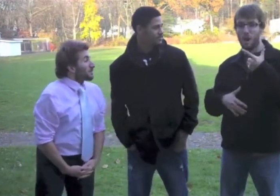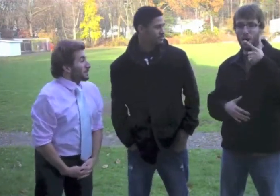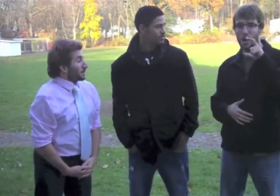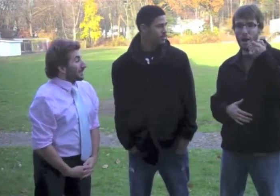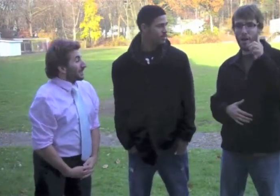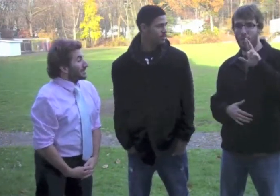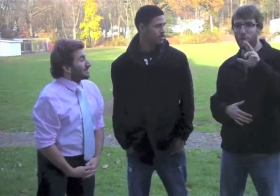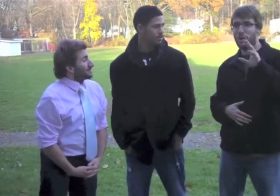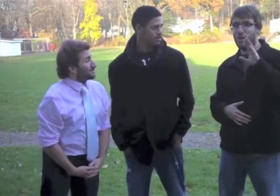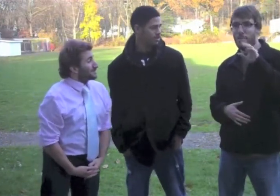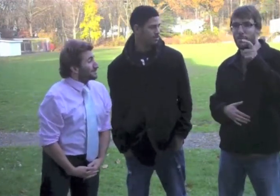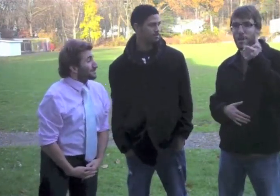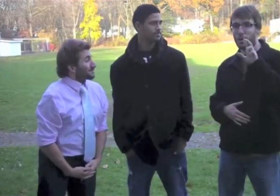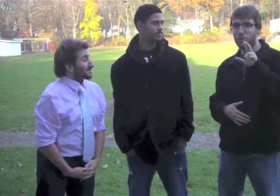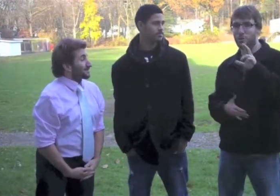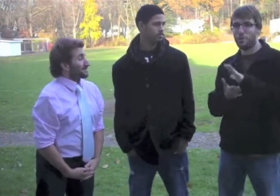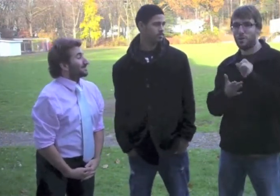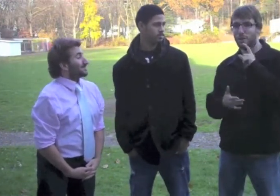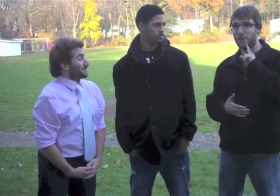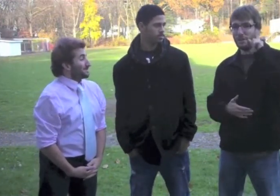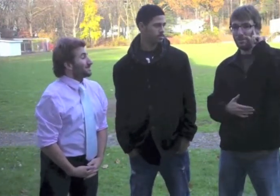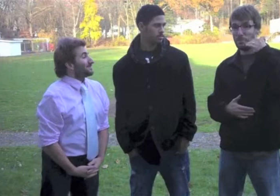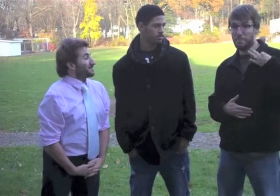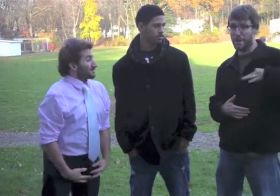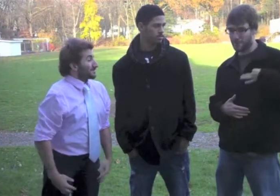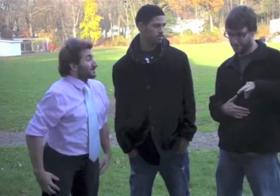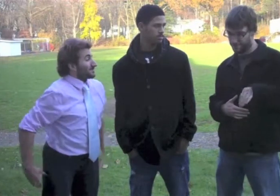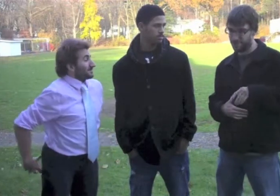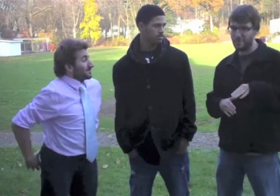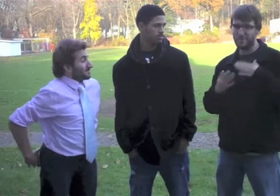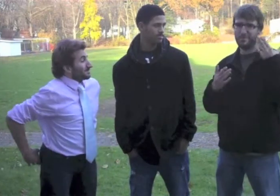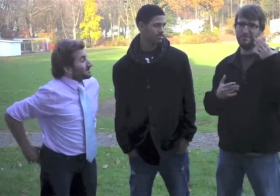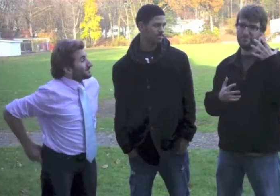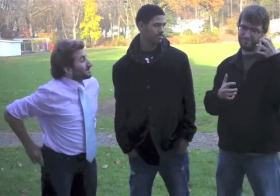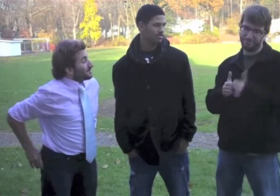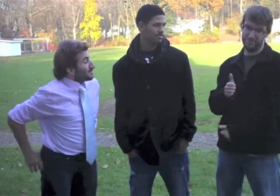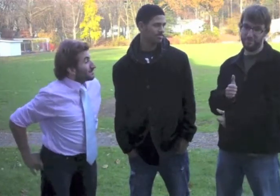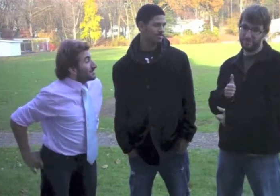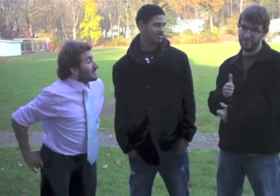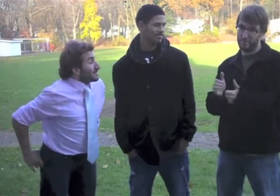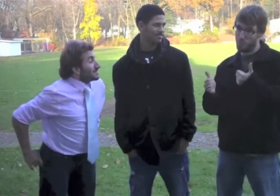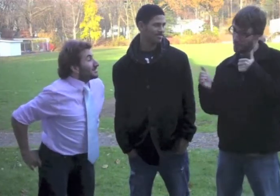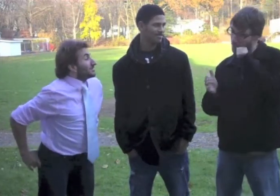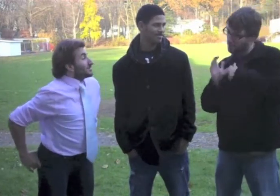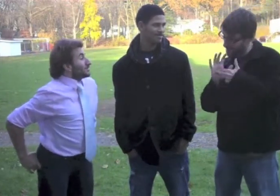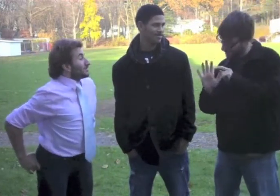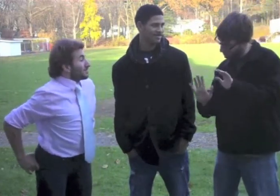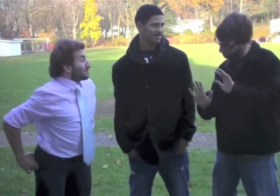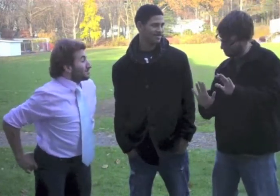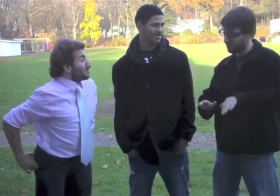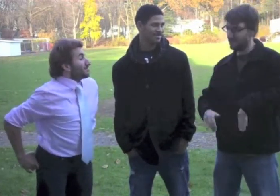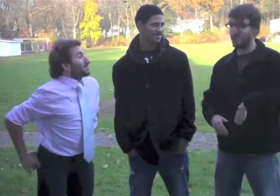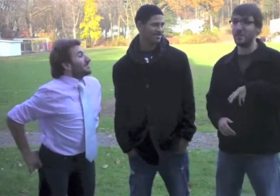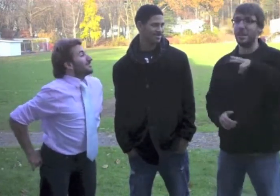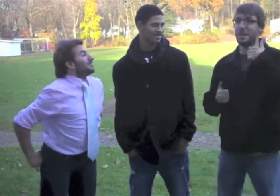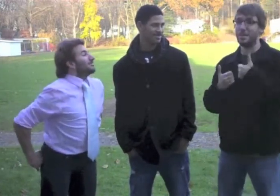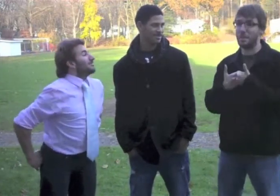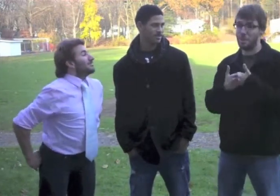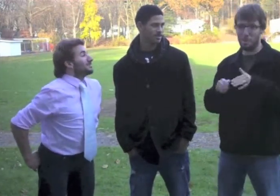Well, our opening game was against Governor Baxter School for the Deaf in Maine. It was a convincing win, and